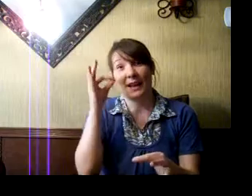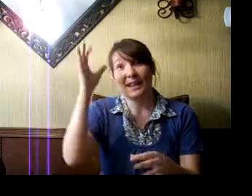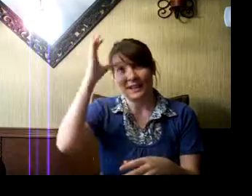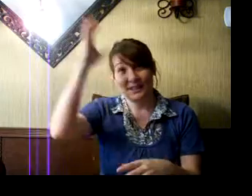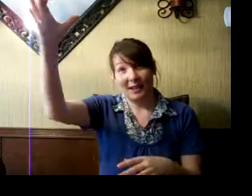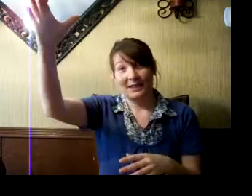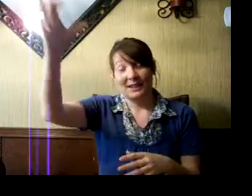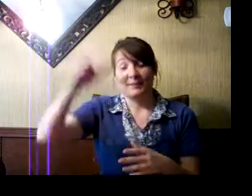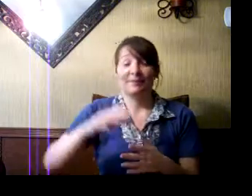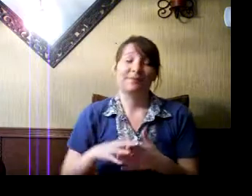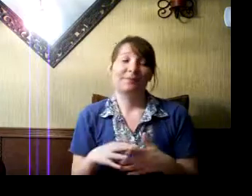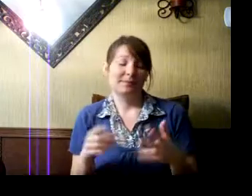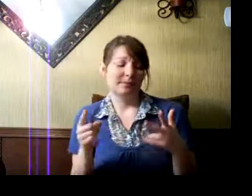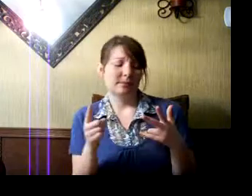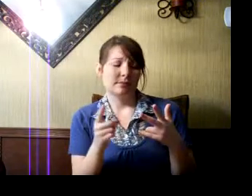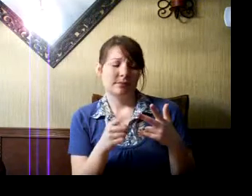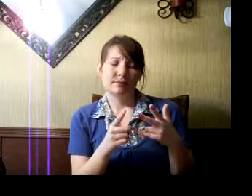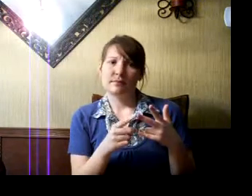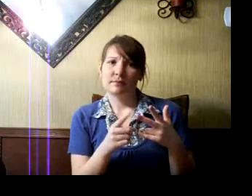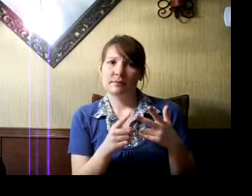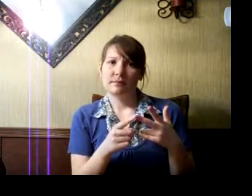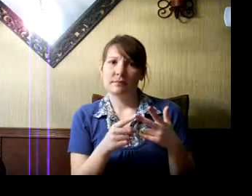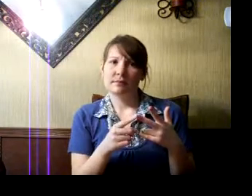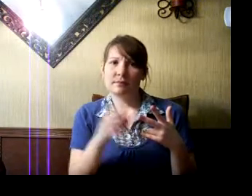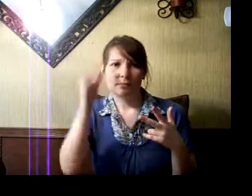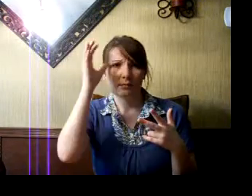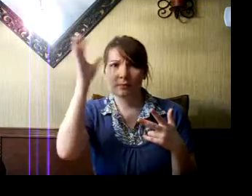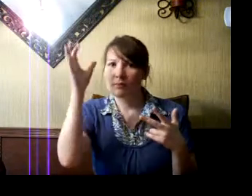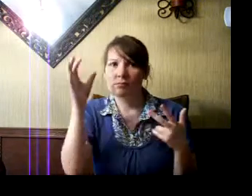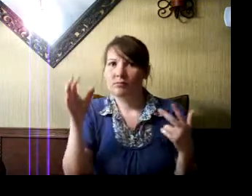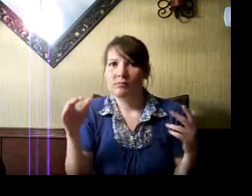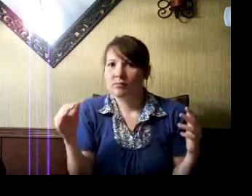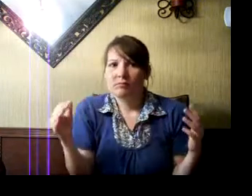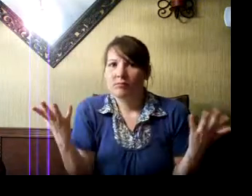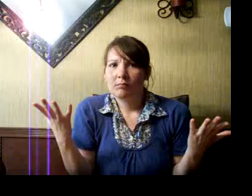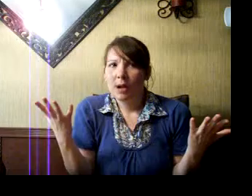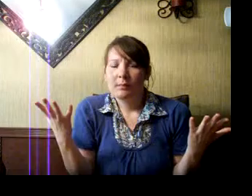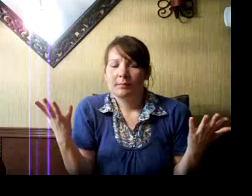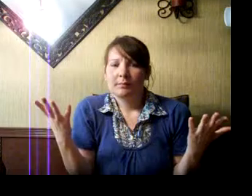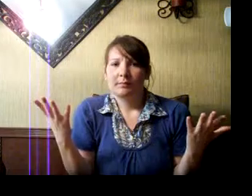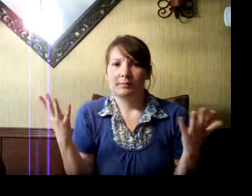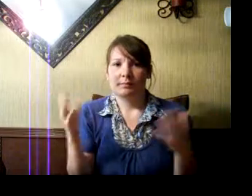final underpinning concept that we're going to be dealing with is simulation.